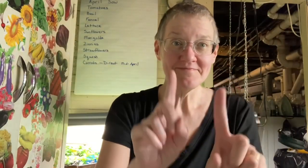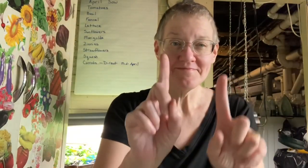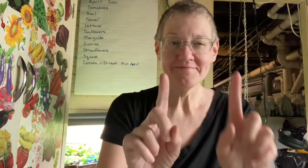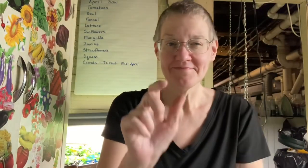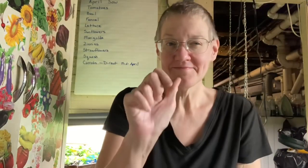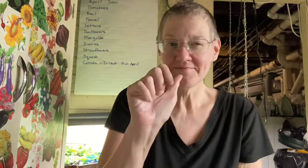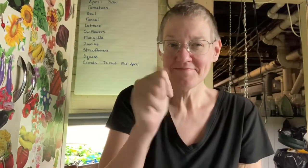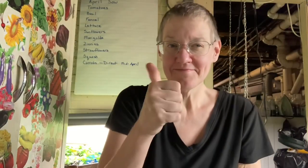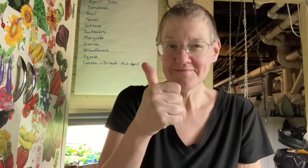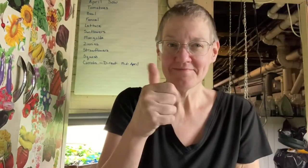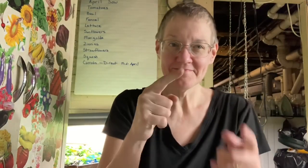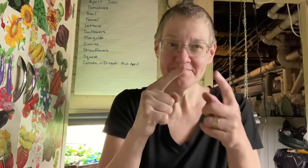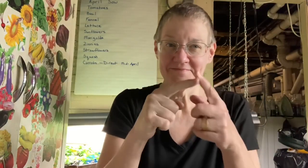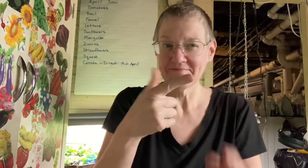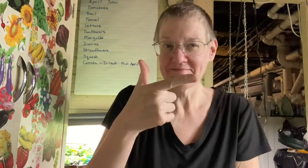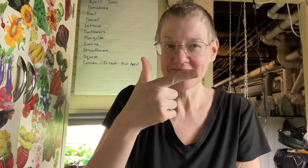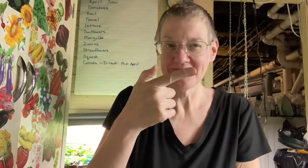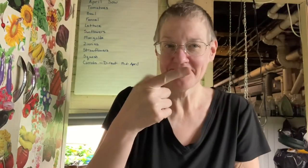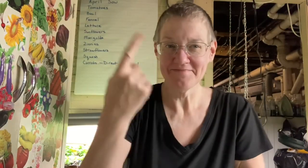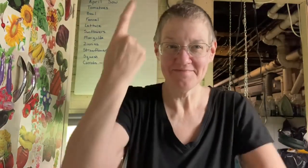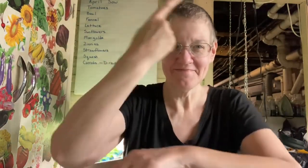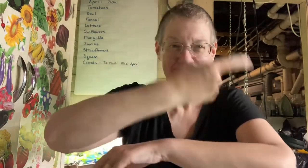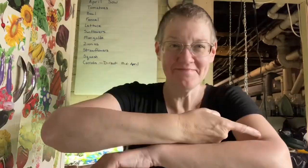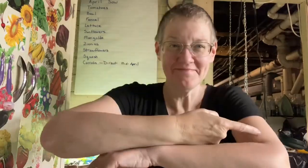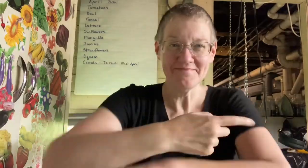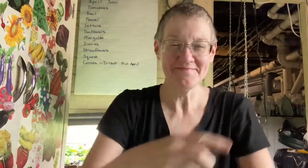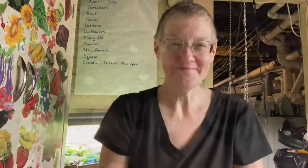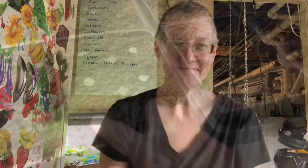And the average germination is 10 to 21 days.